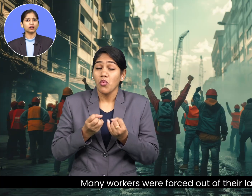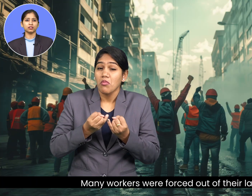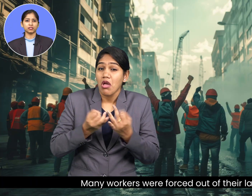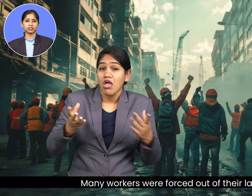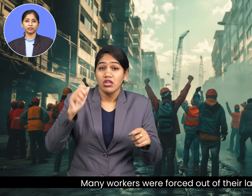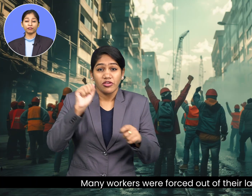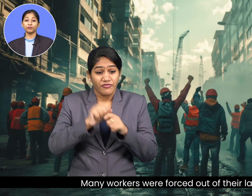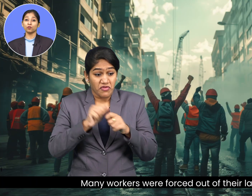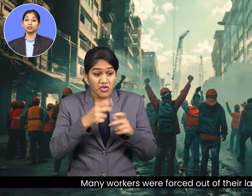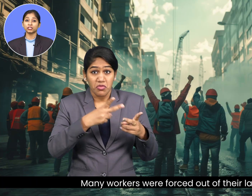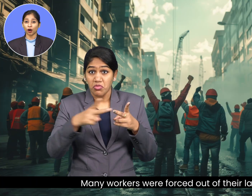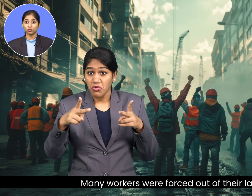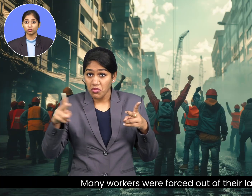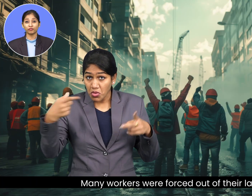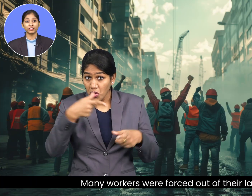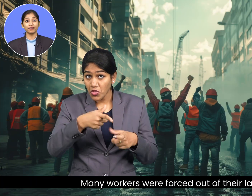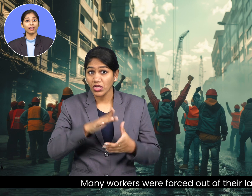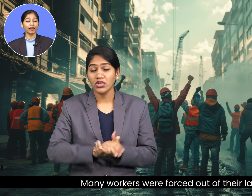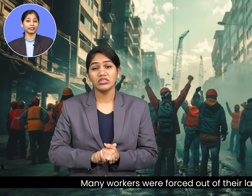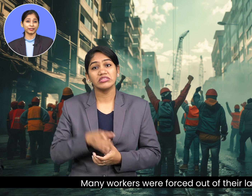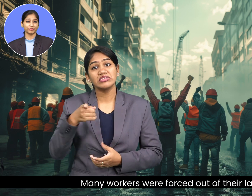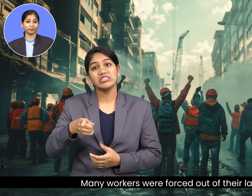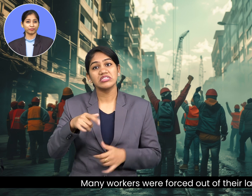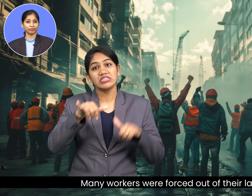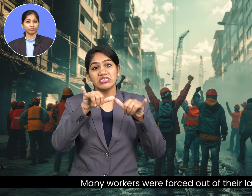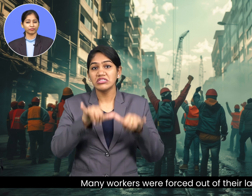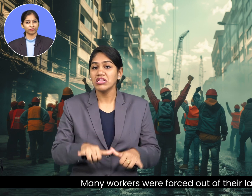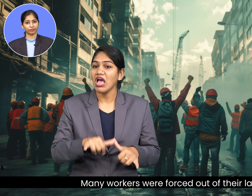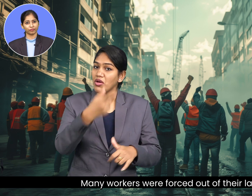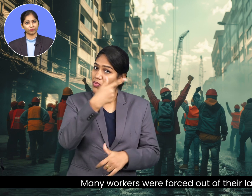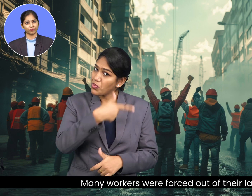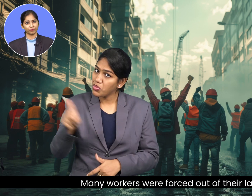Many workers were forced out of their land